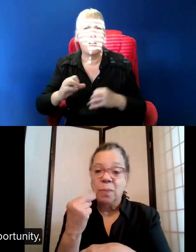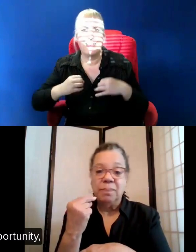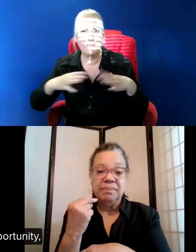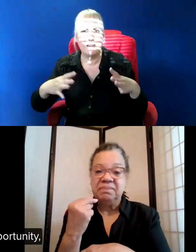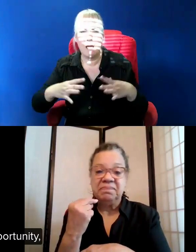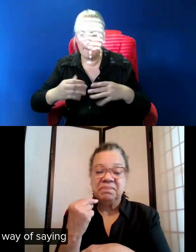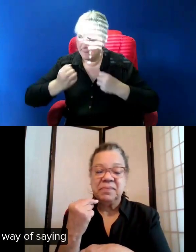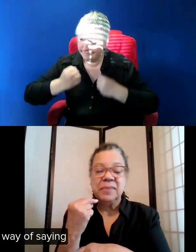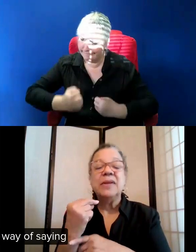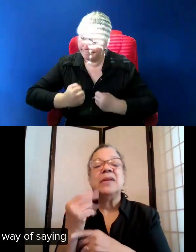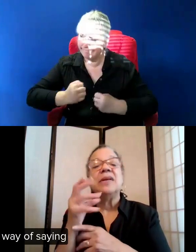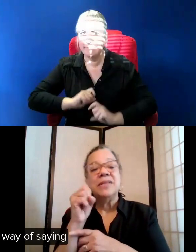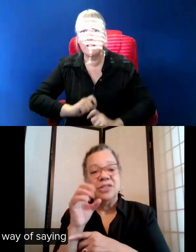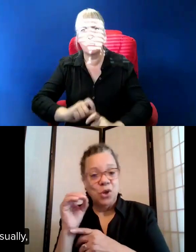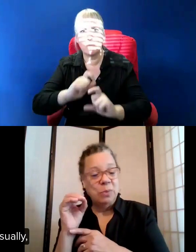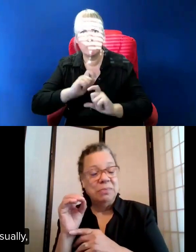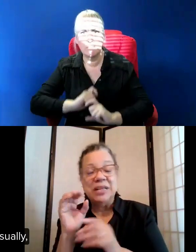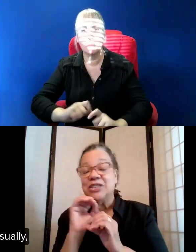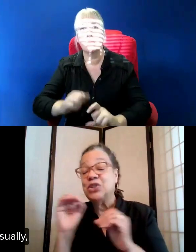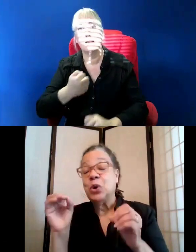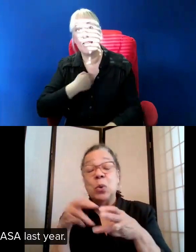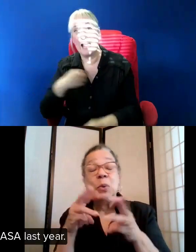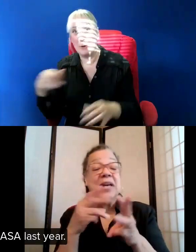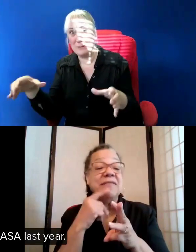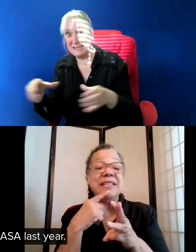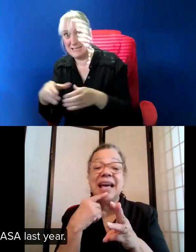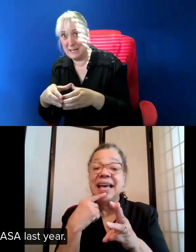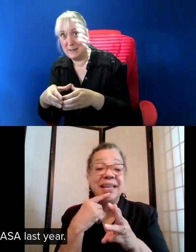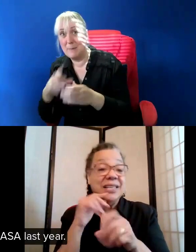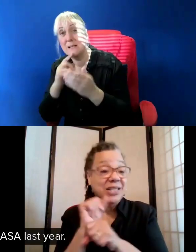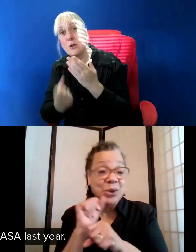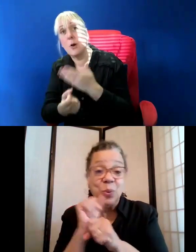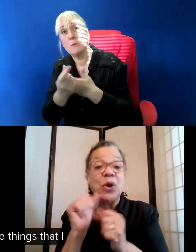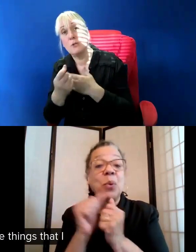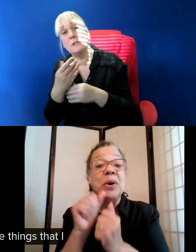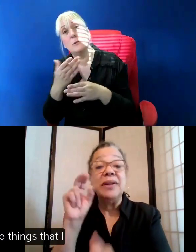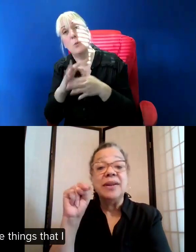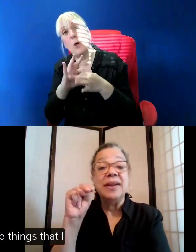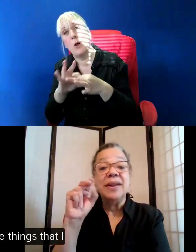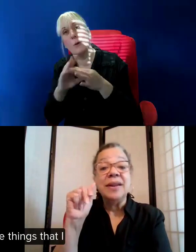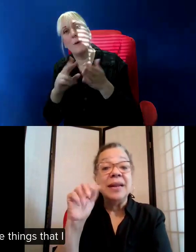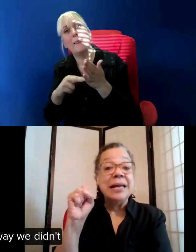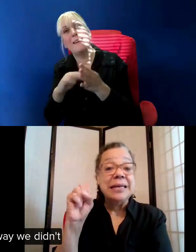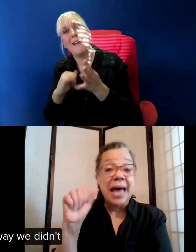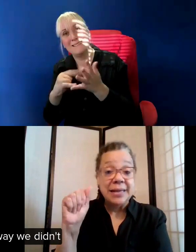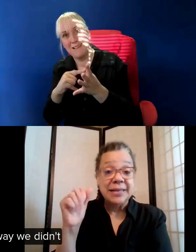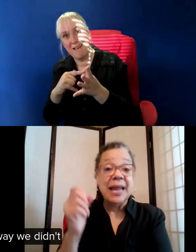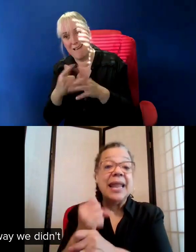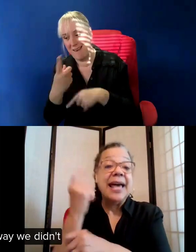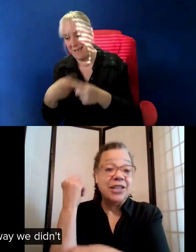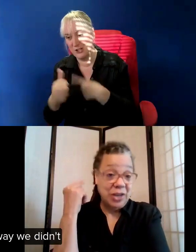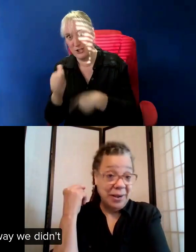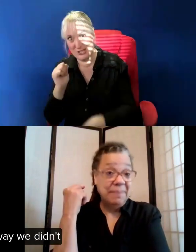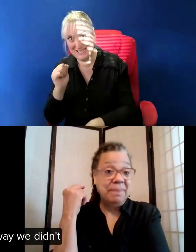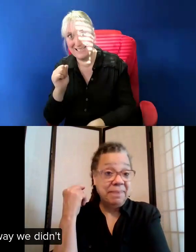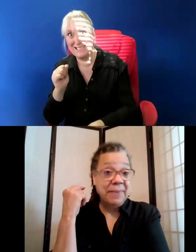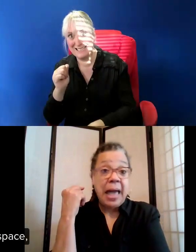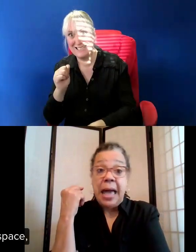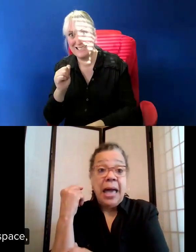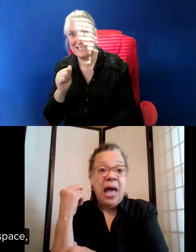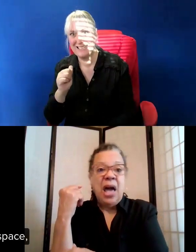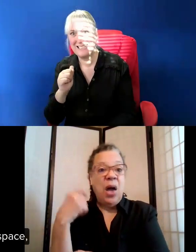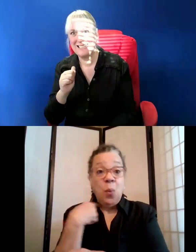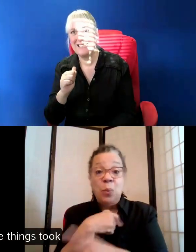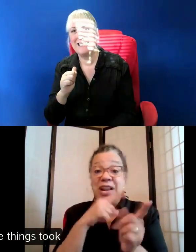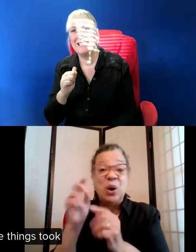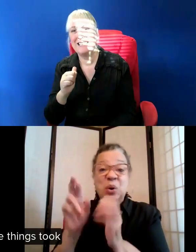had the great opportunity, and there's no way of saying this casually, to work with NASA last year. And one of the things that I really took away, we didn't go to